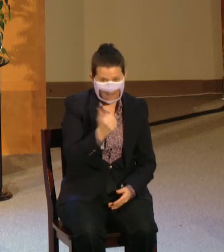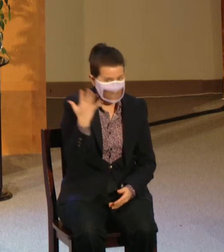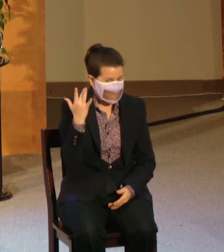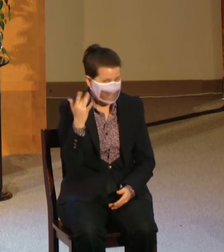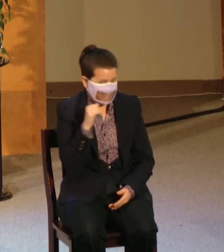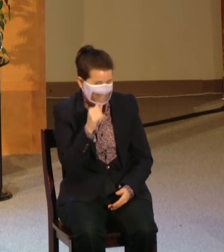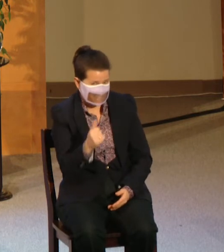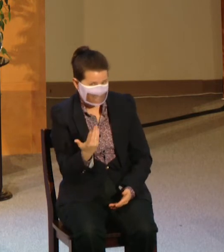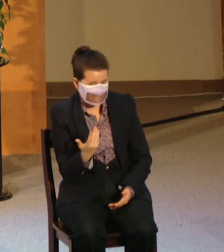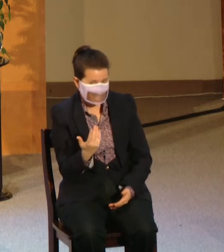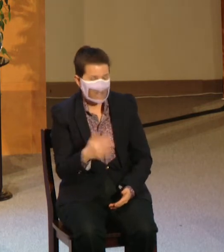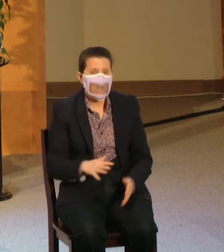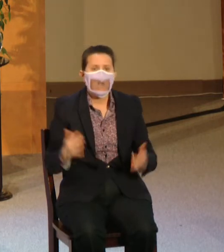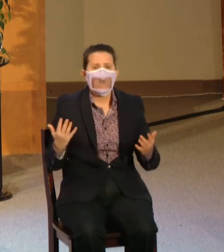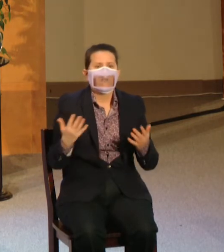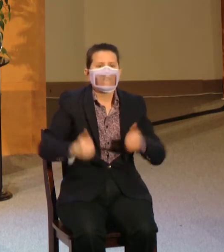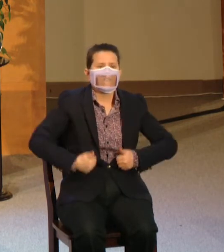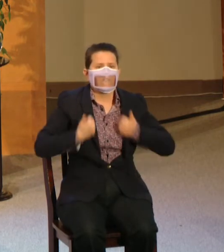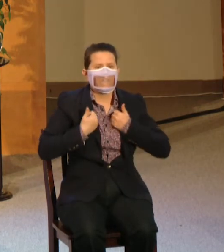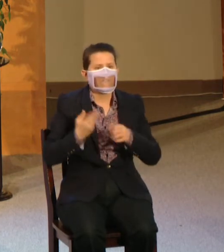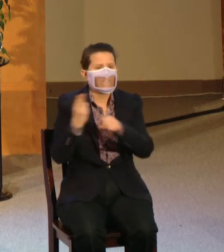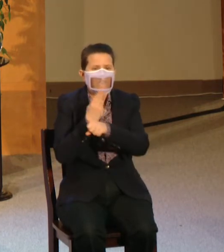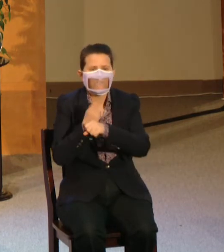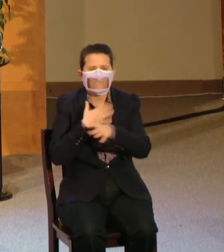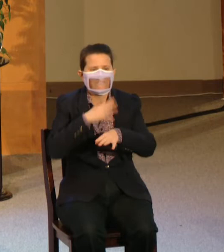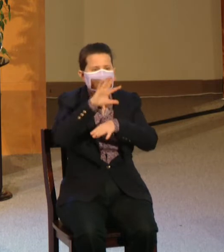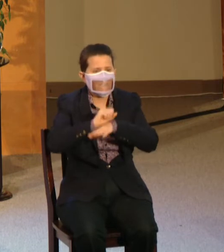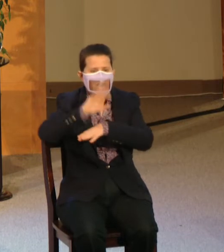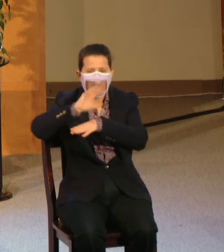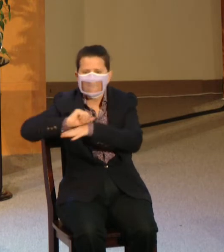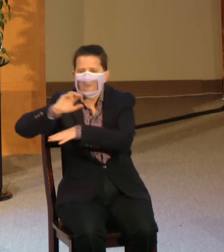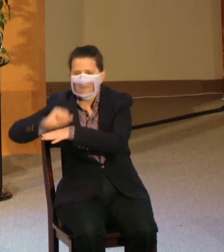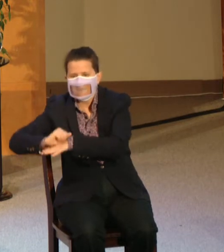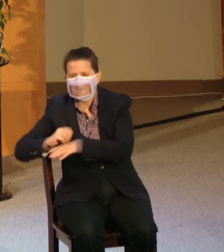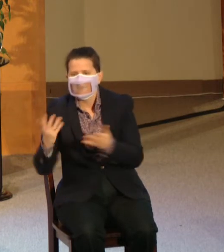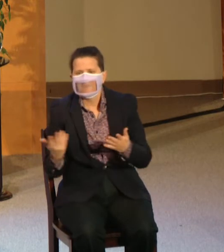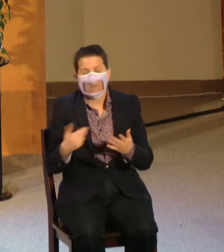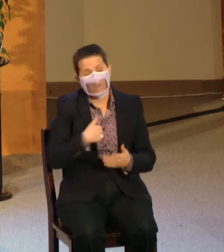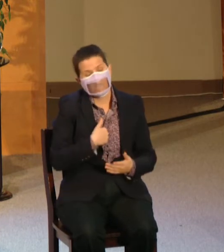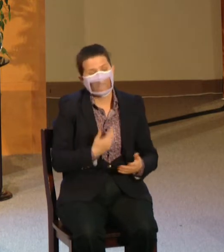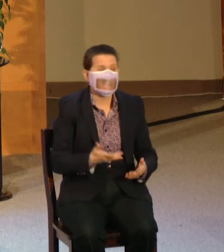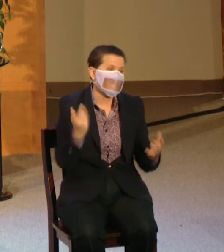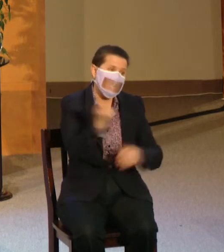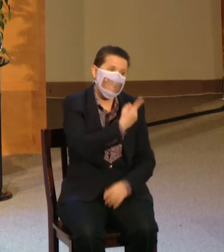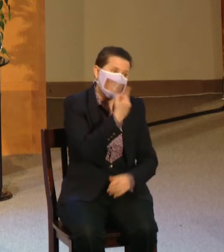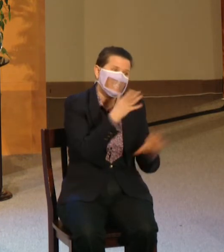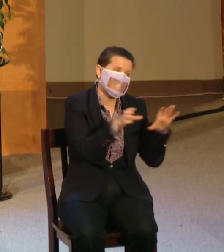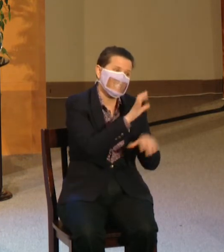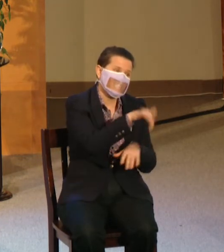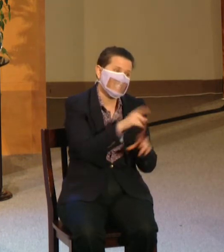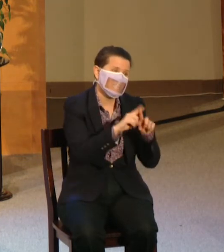Are you living your life out of habit? You know, I'm doing this because I've always done it, but is it expanding